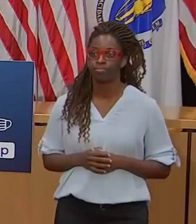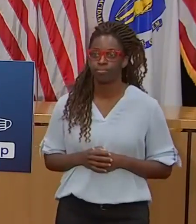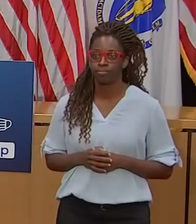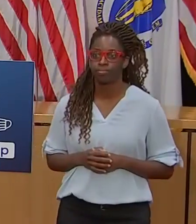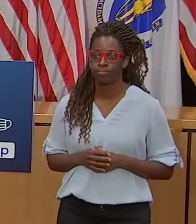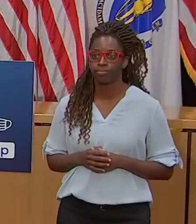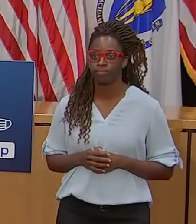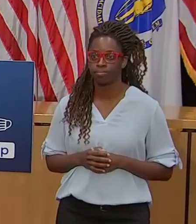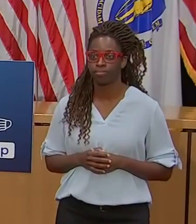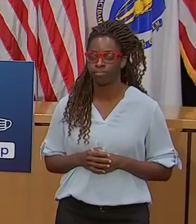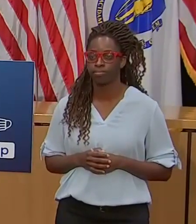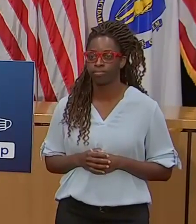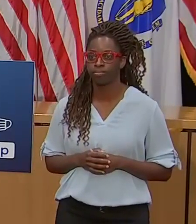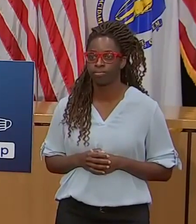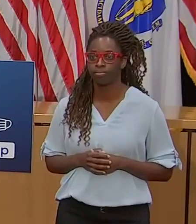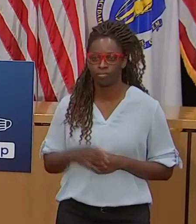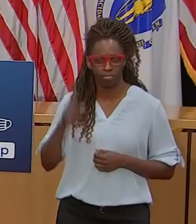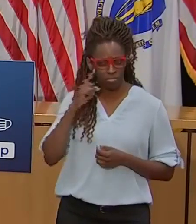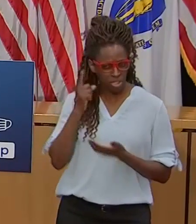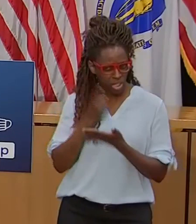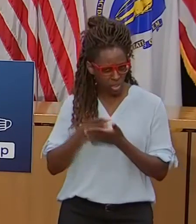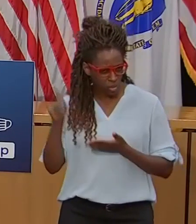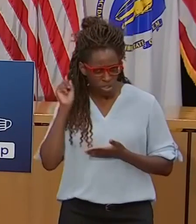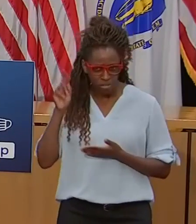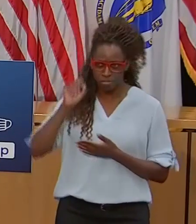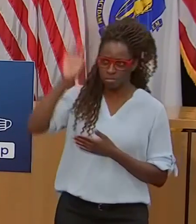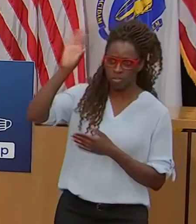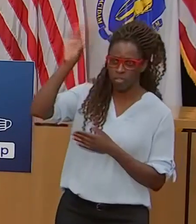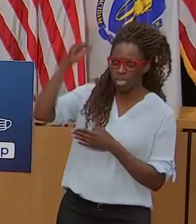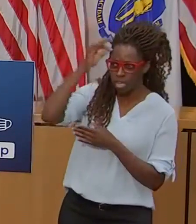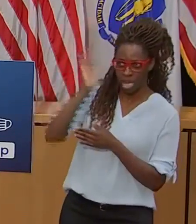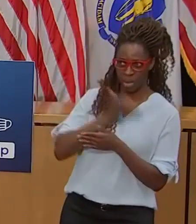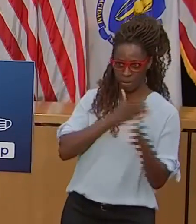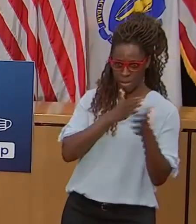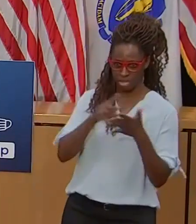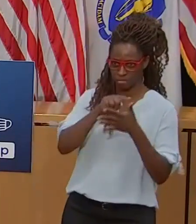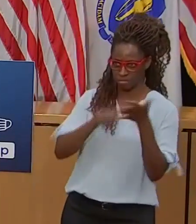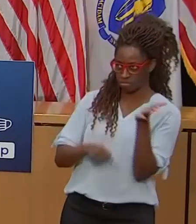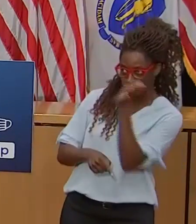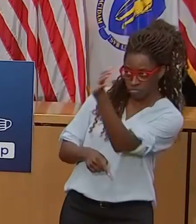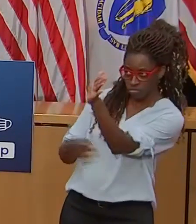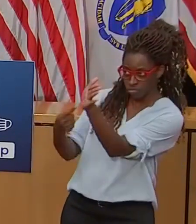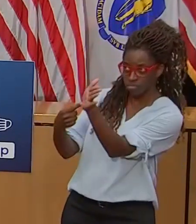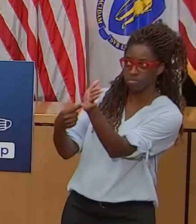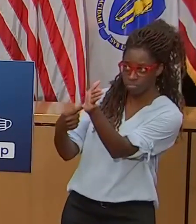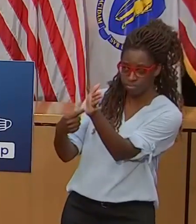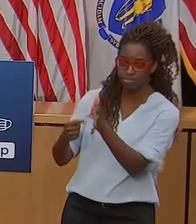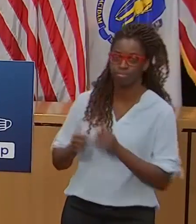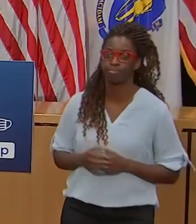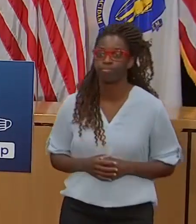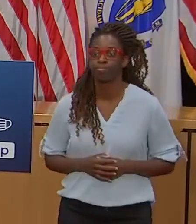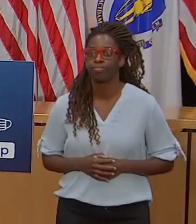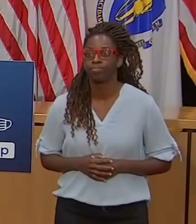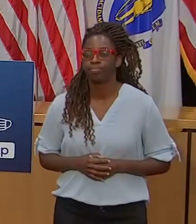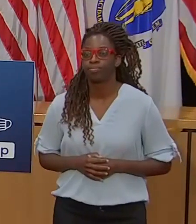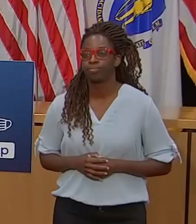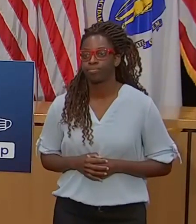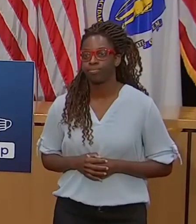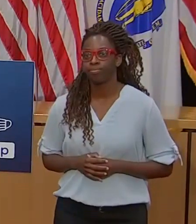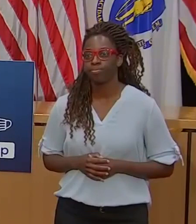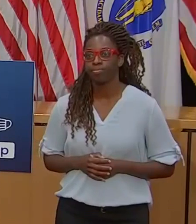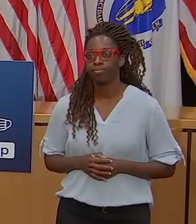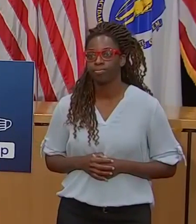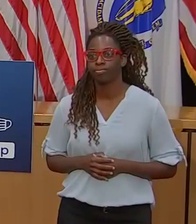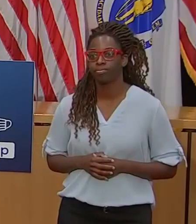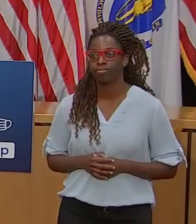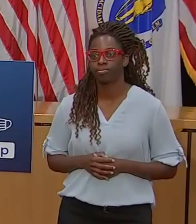about a week ago, right? Was it Friday? Yeah. Seems like a week ago. Our plan hinges